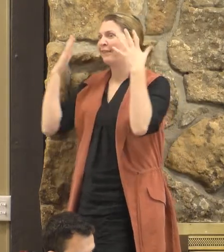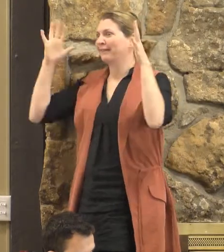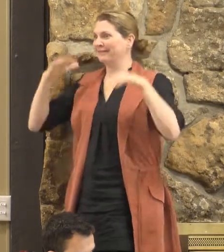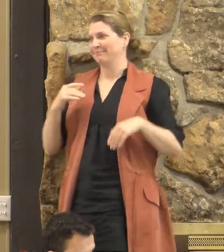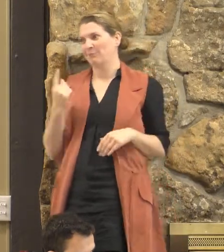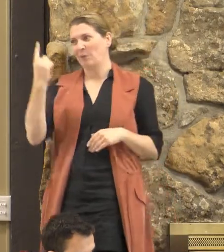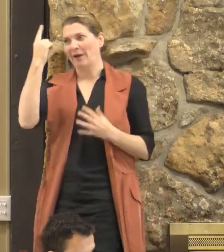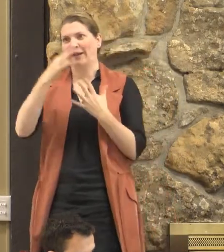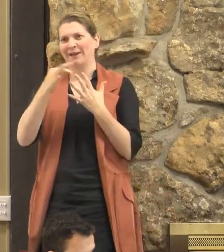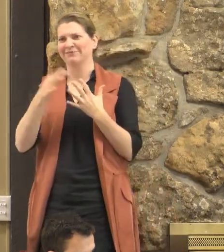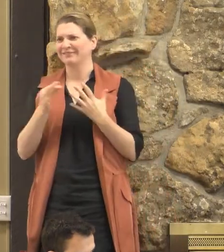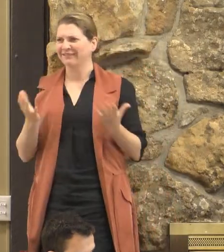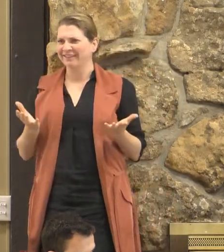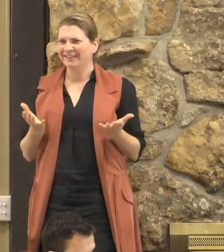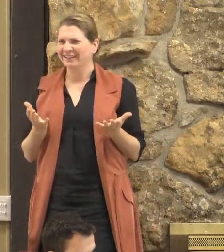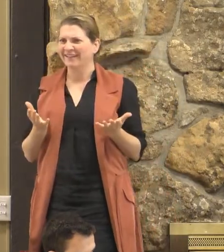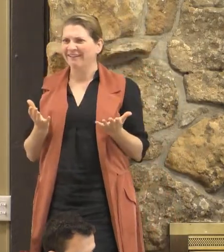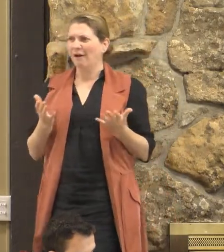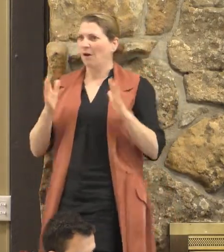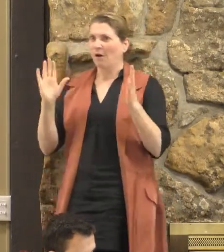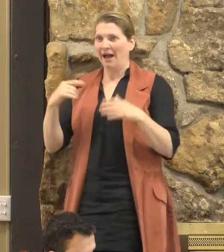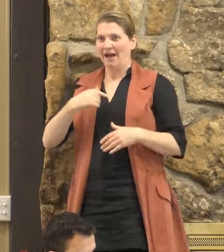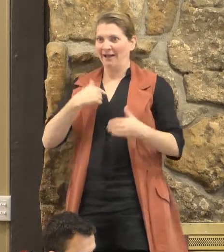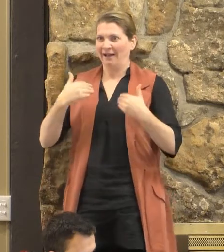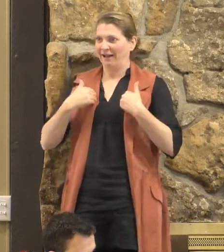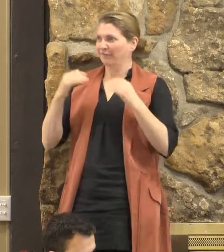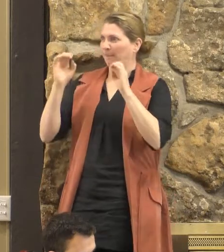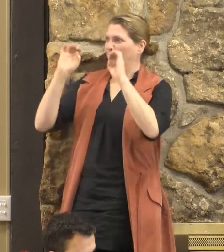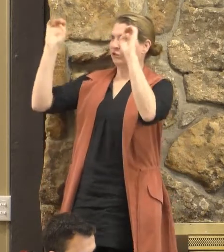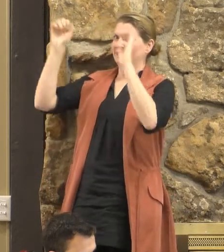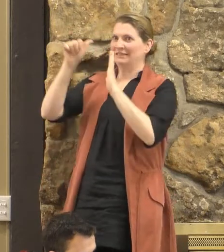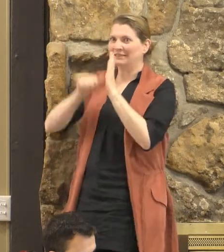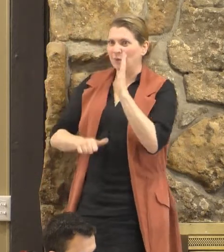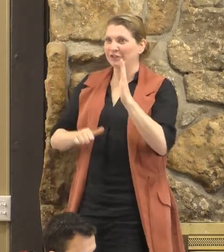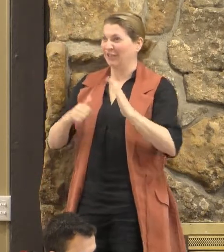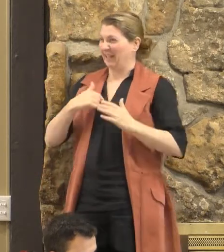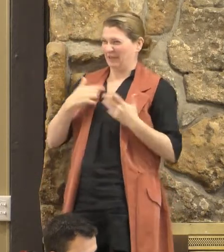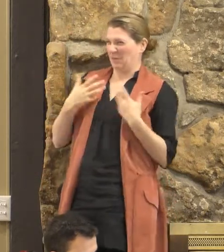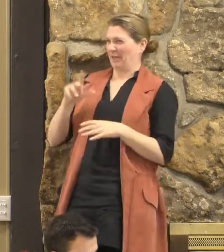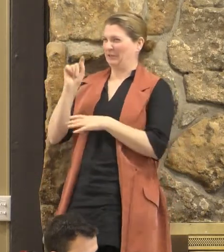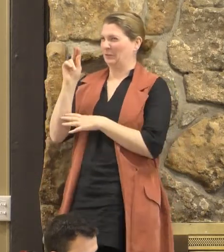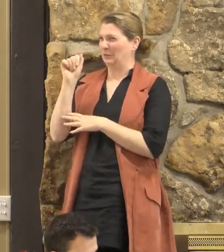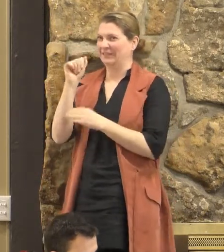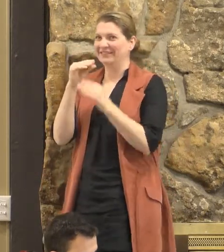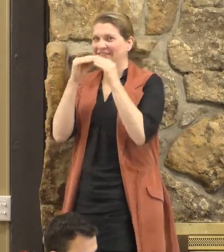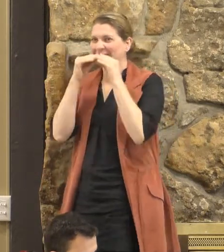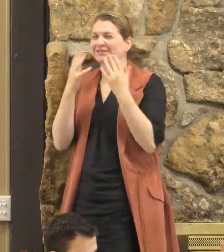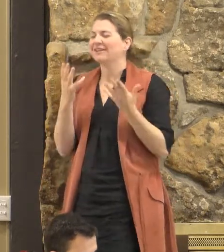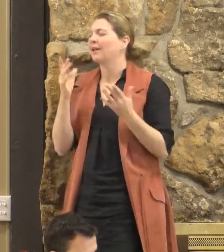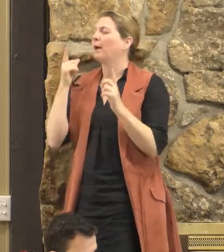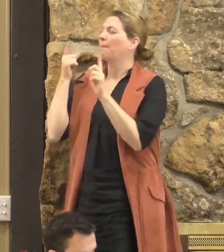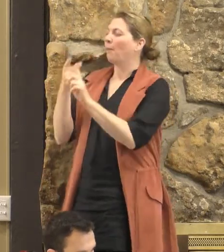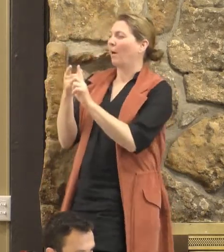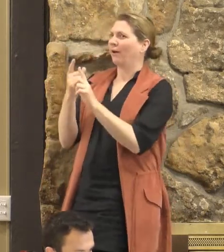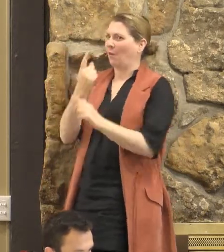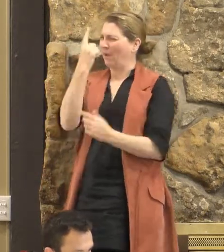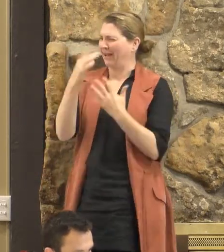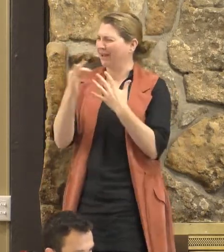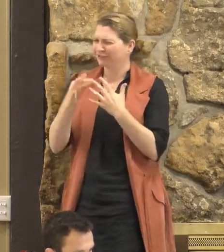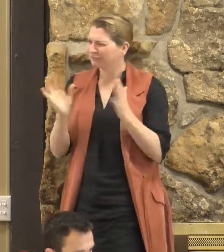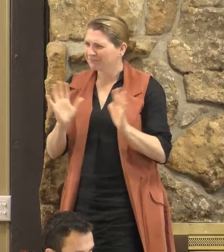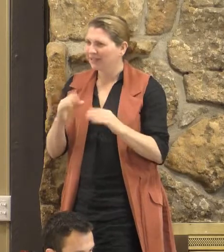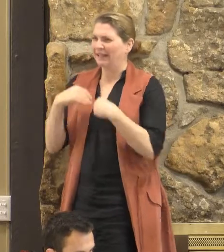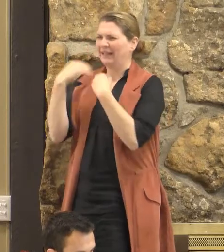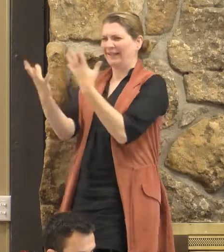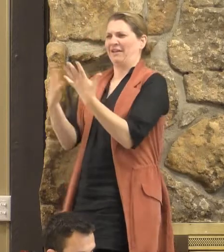I'll accept that tuna fish sandwich. But if they had a choice between that and steak or, you know, ice cream, giving